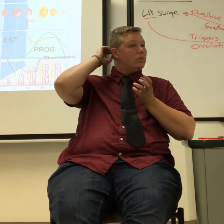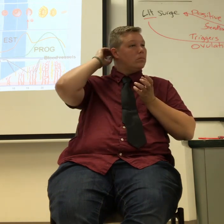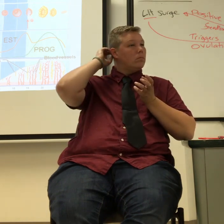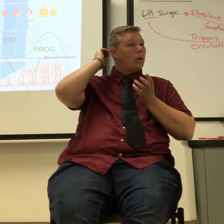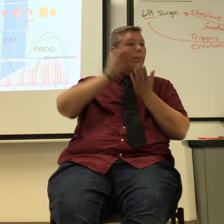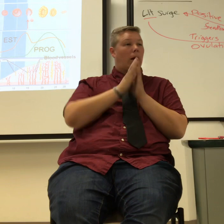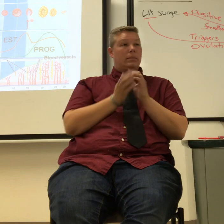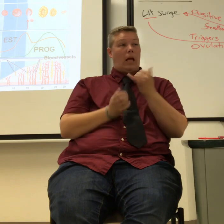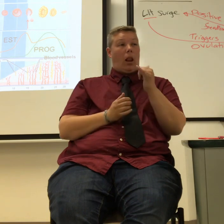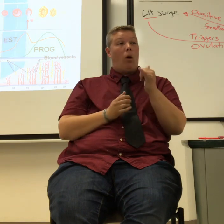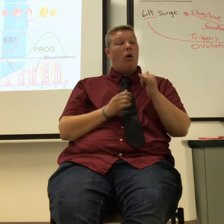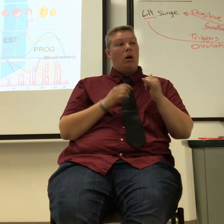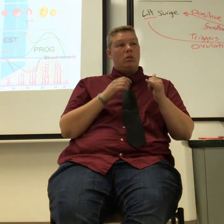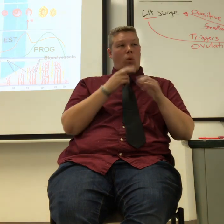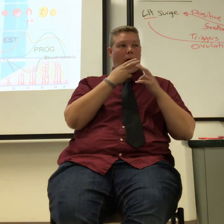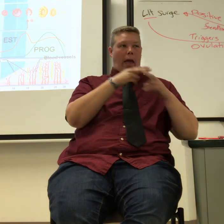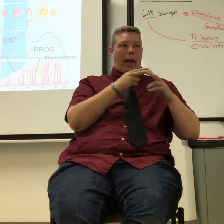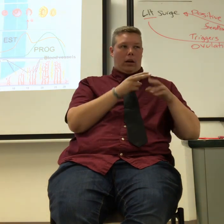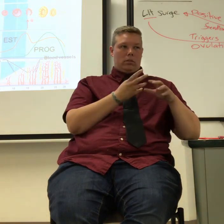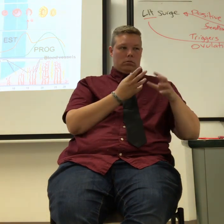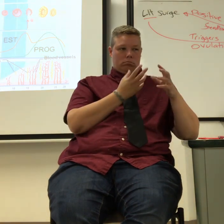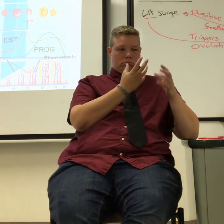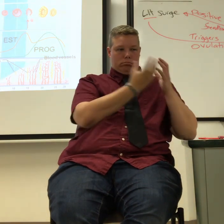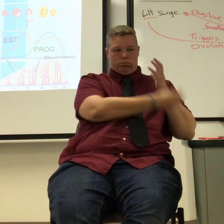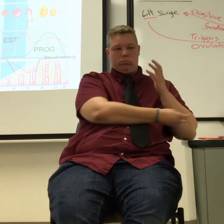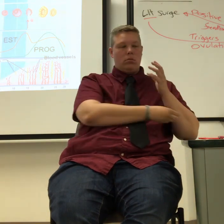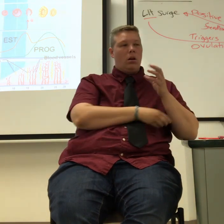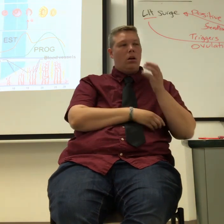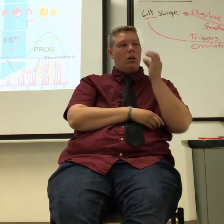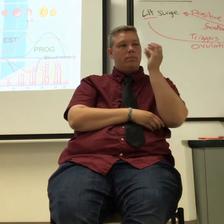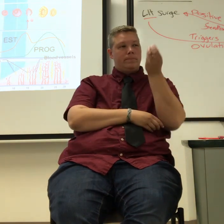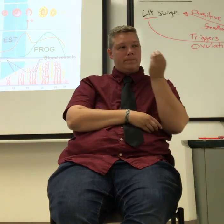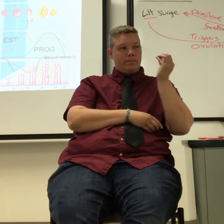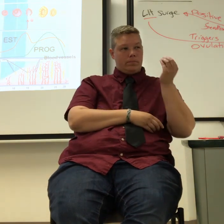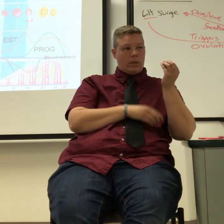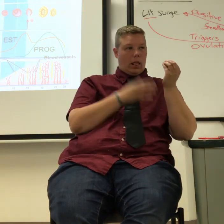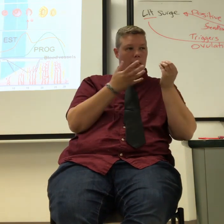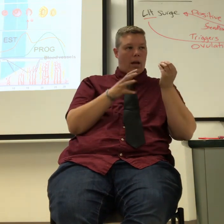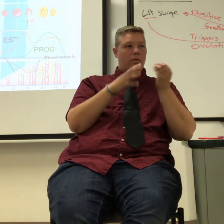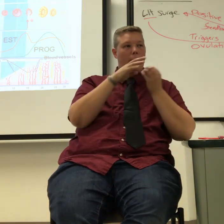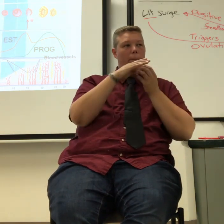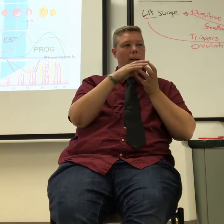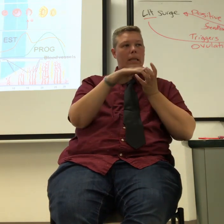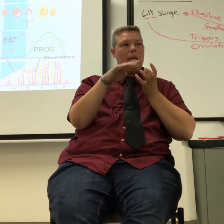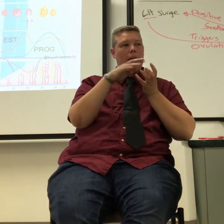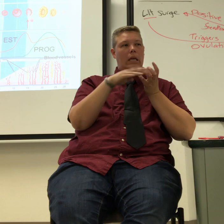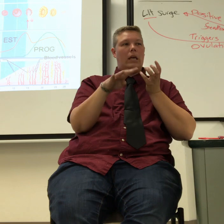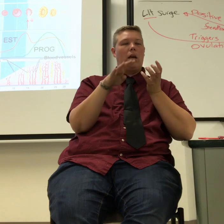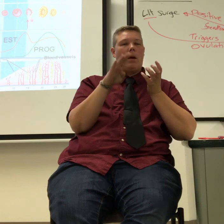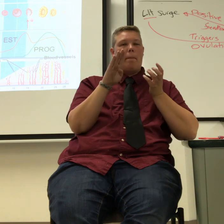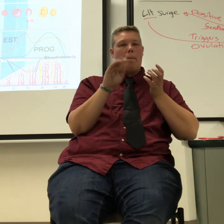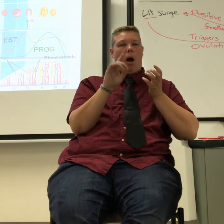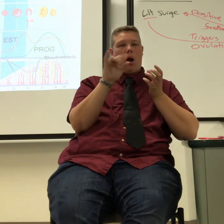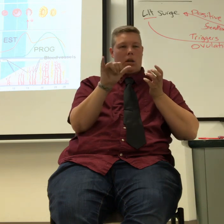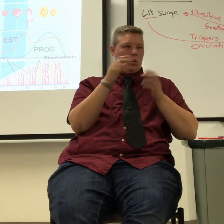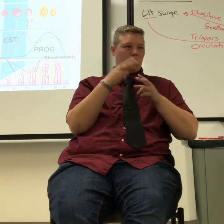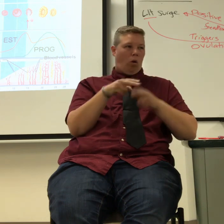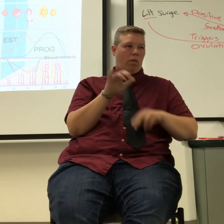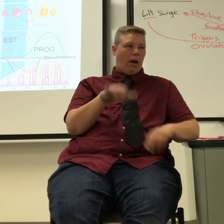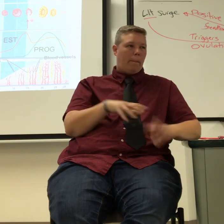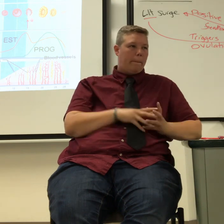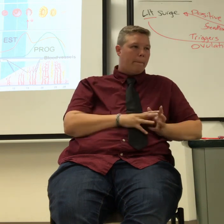The egg is gone, and what's left behind is a ruptured follicle that bleeds, called the bleeding body.